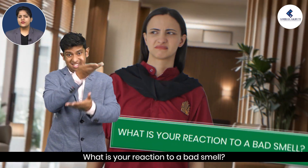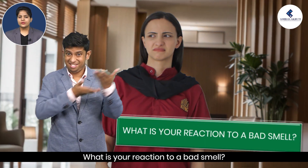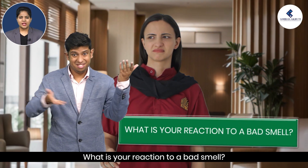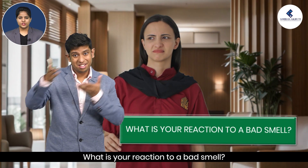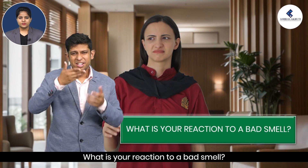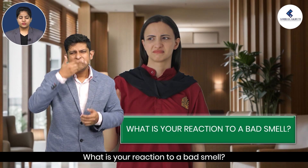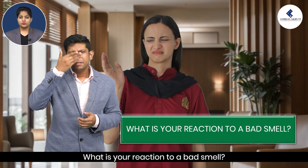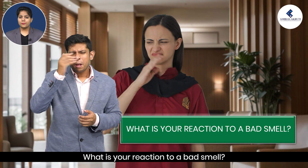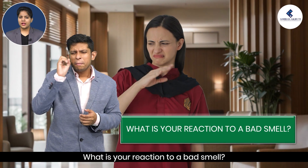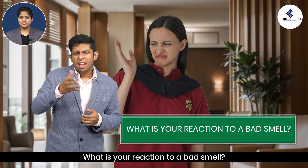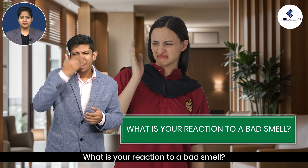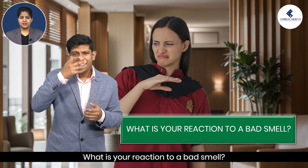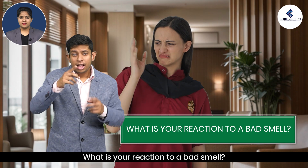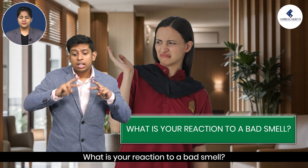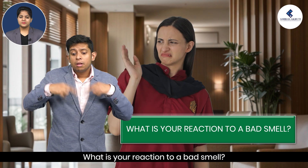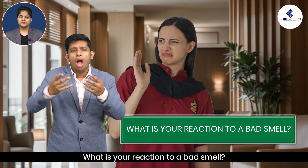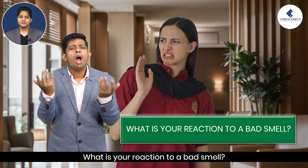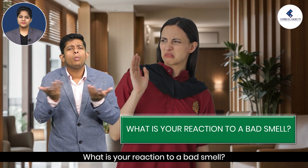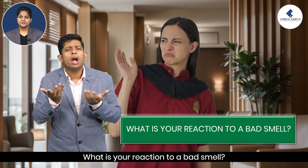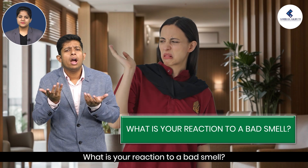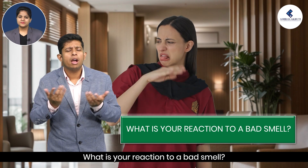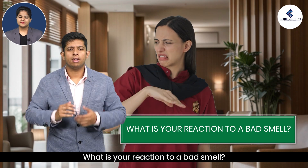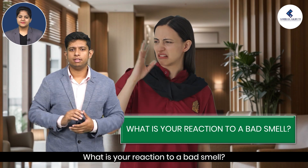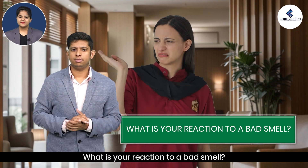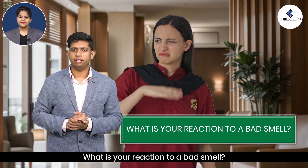What is your reaction to a bad smell?